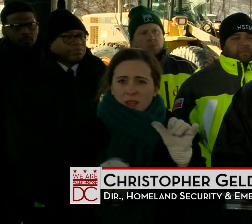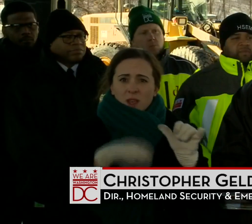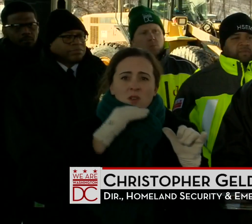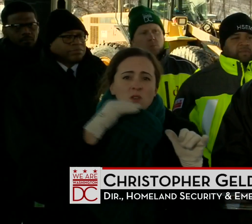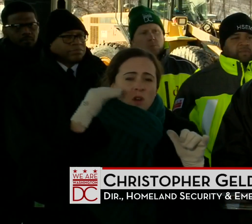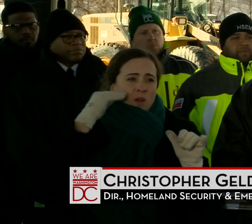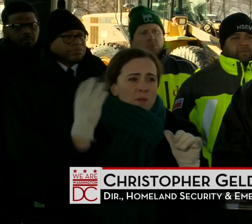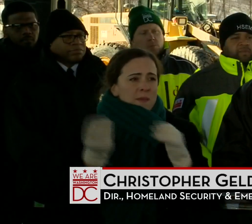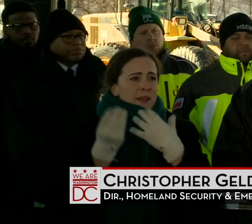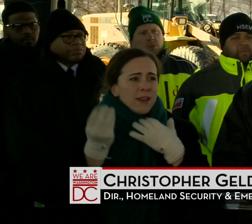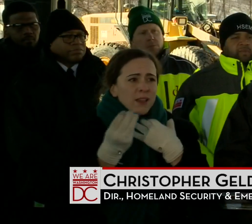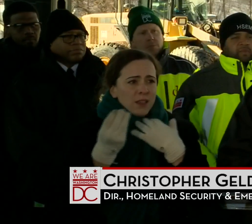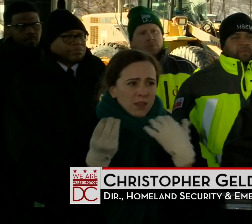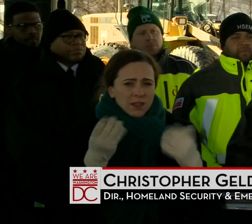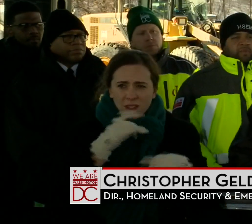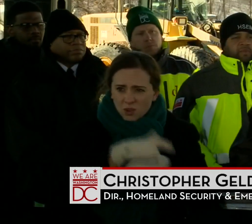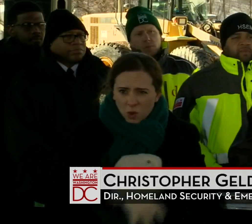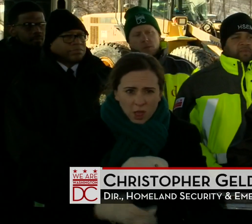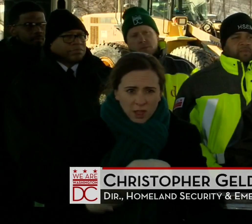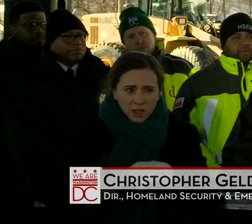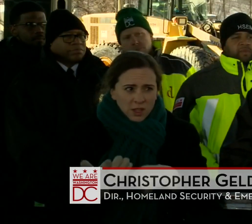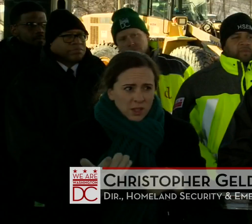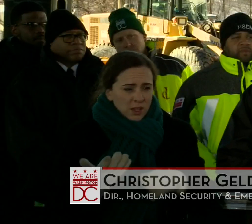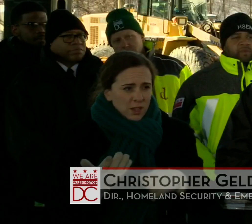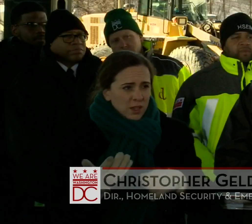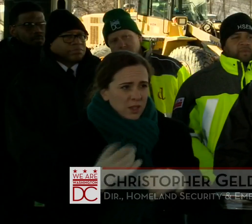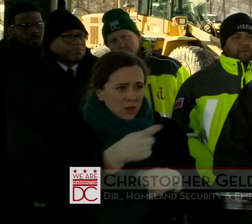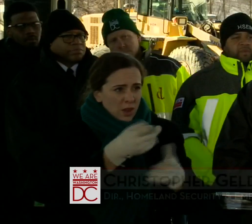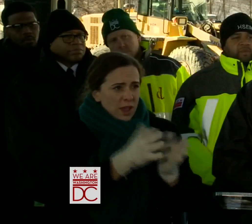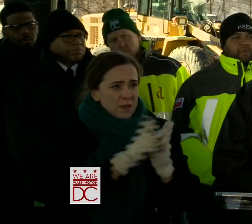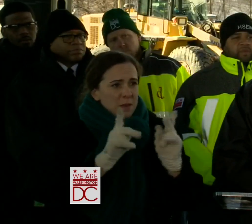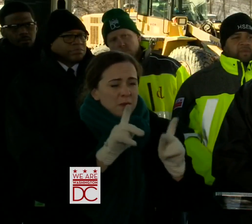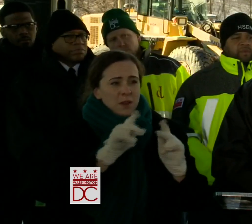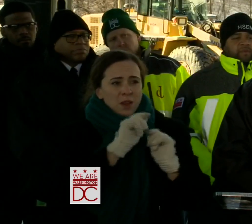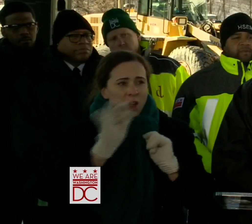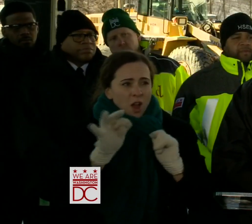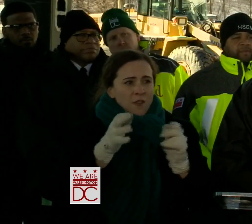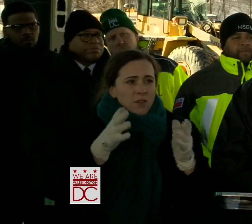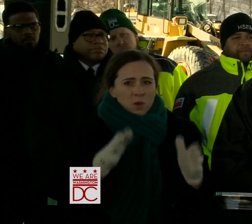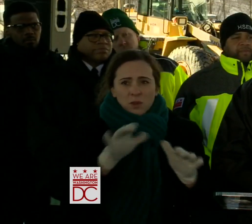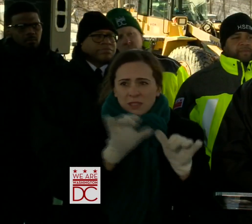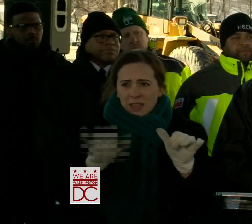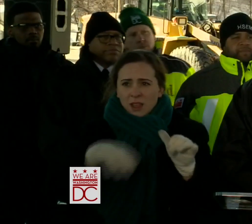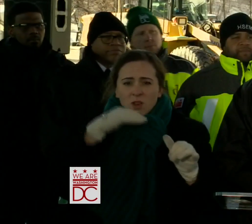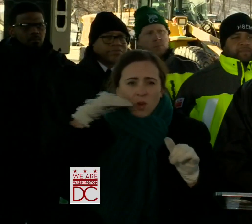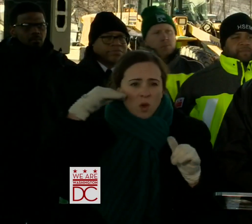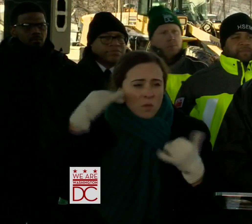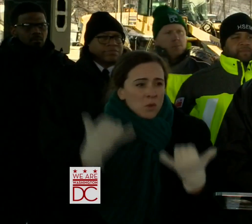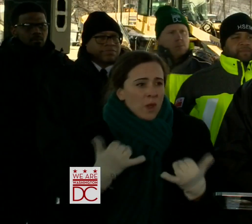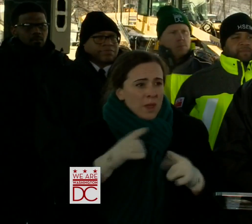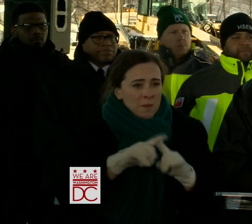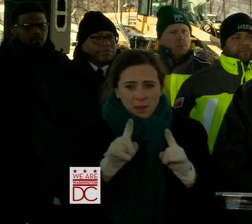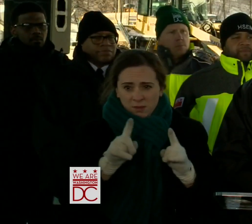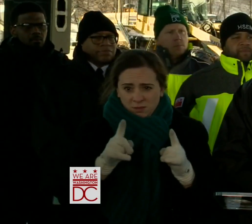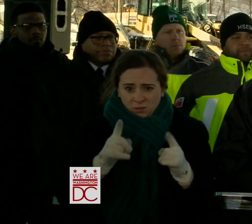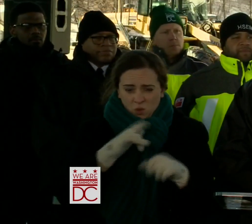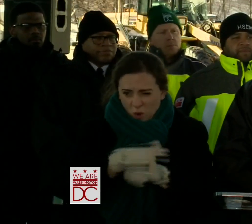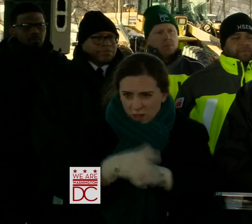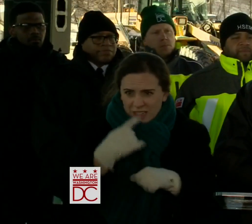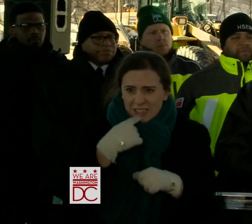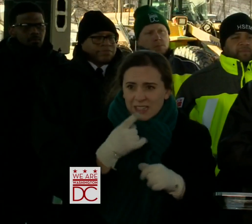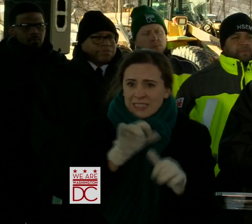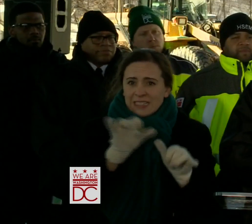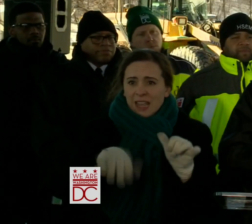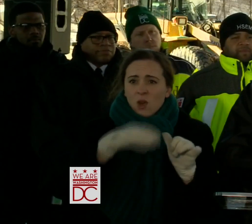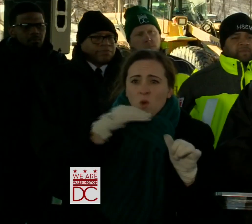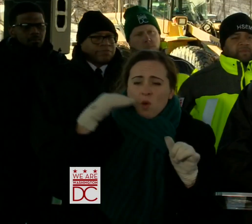that? Is it too early to just, you're asking people to stay off the road and stay in their house today. Is it too early to say just stay home tomorrow so you can get the